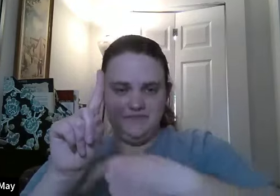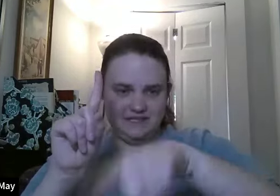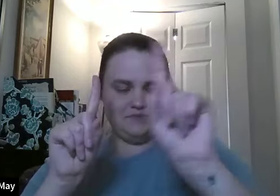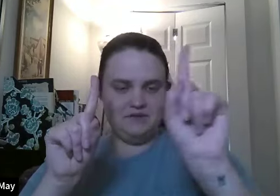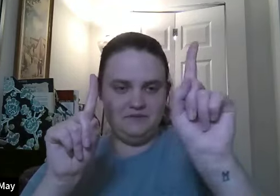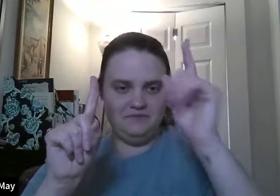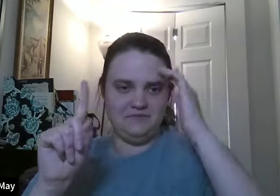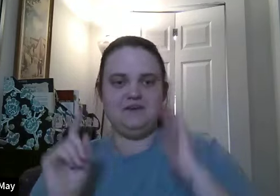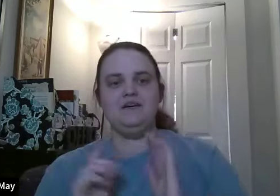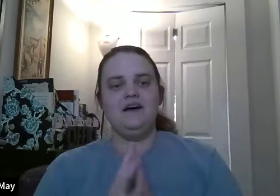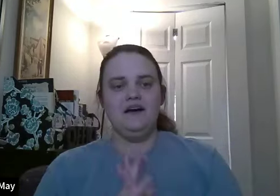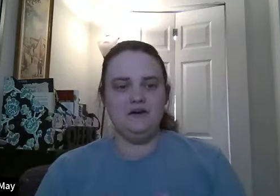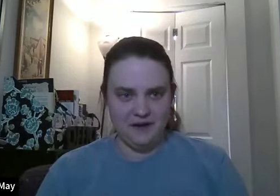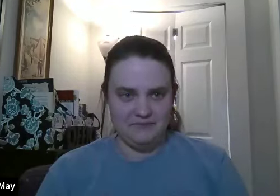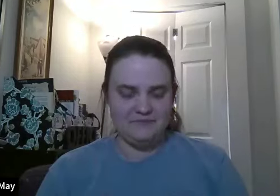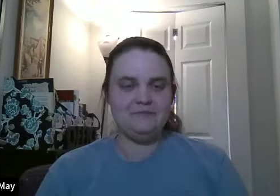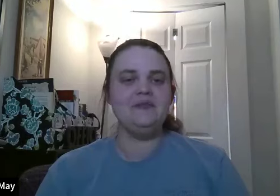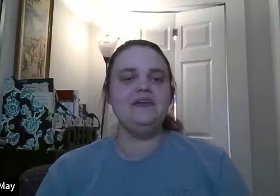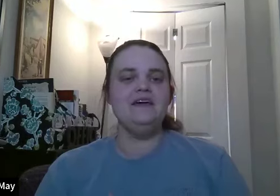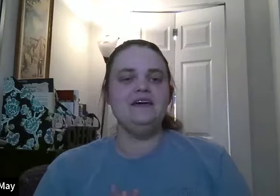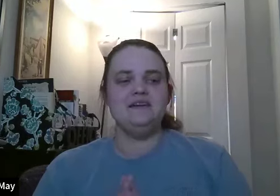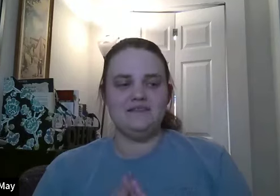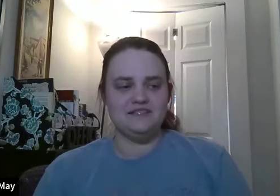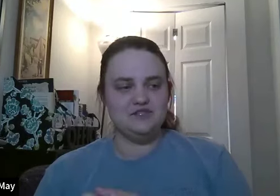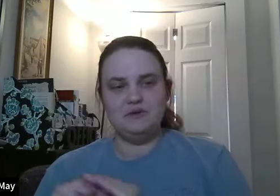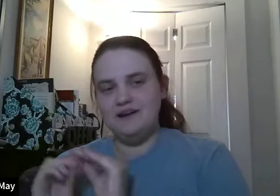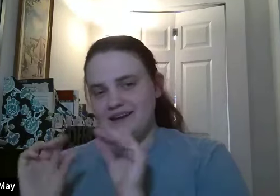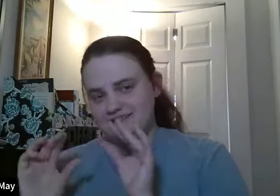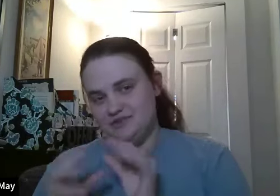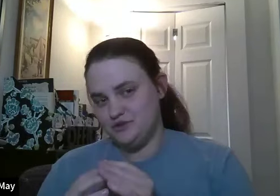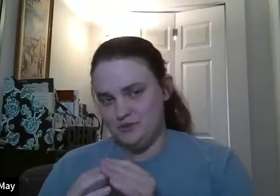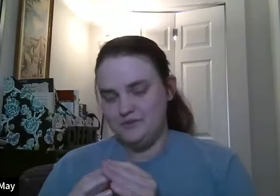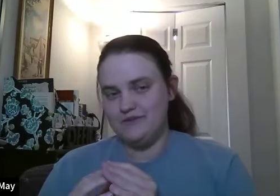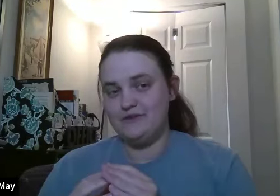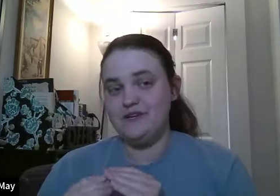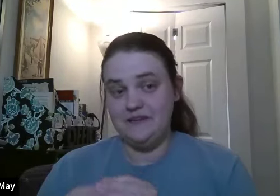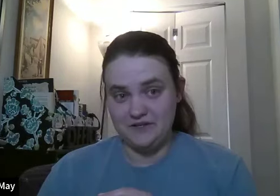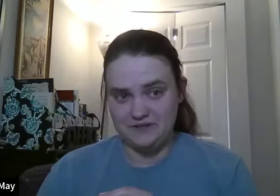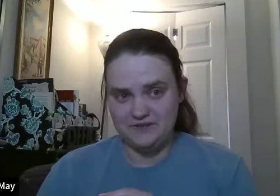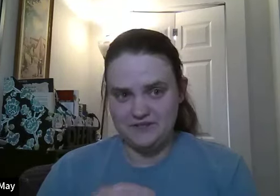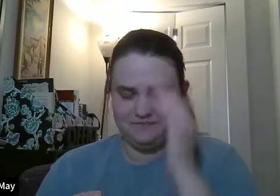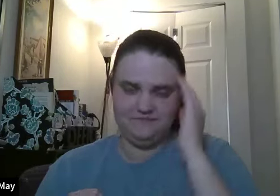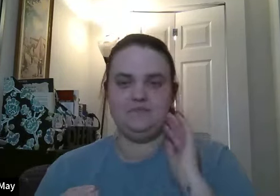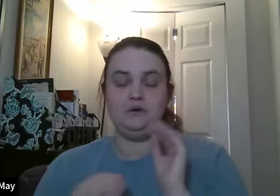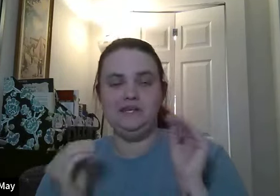Next month. Okay. Now let's do our next little group for years or